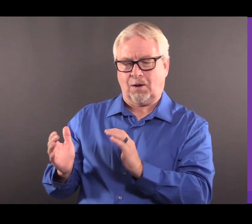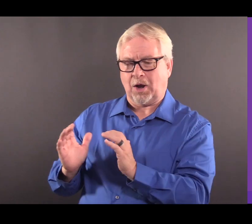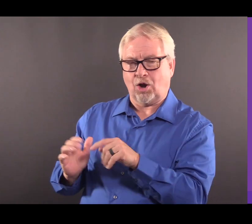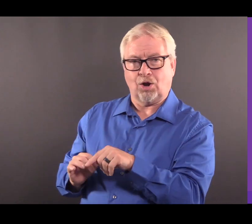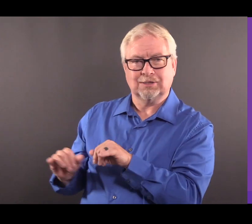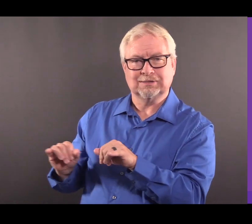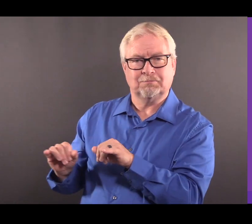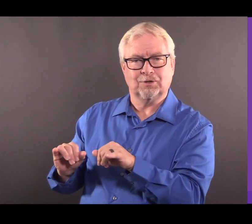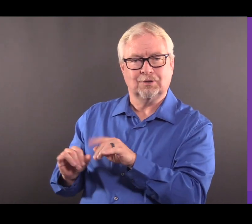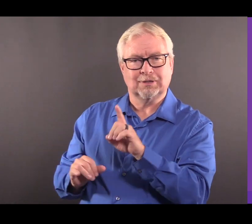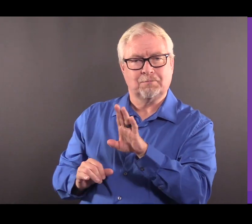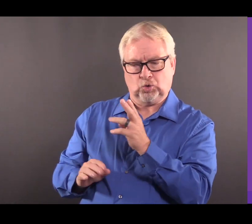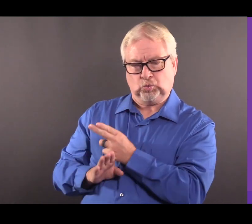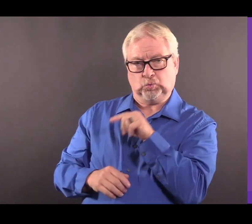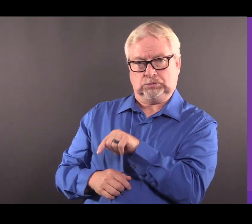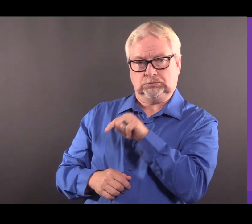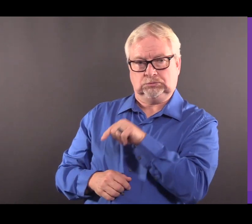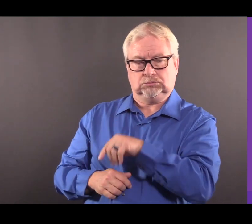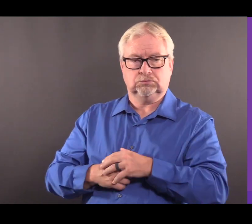alternative, comparable databases.